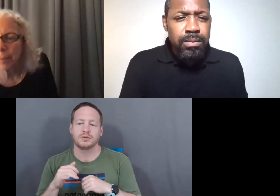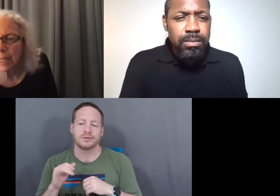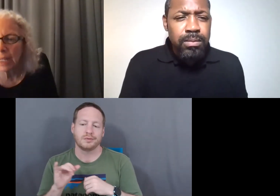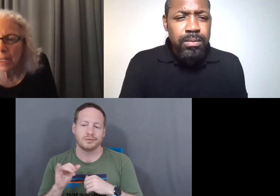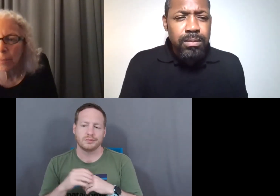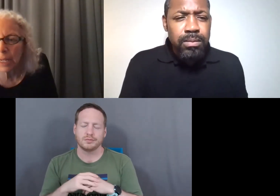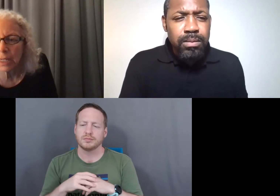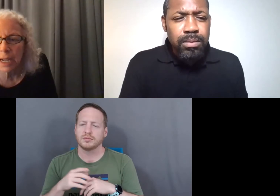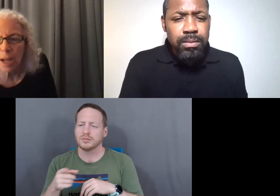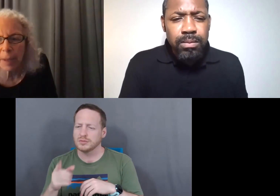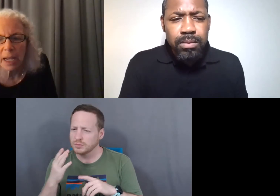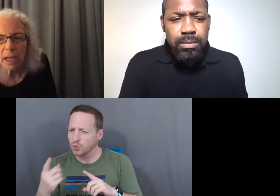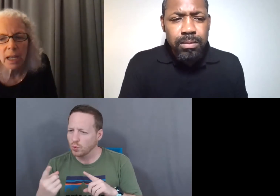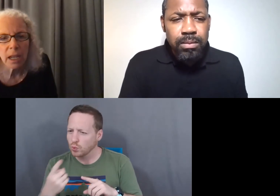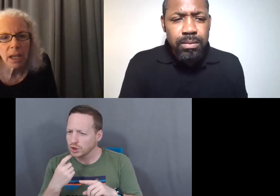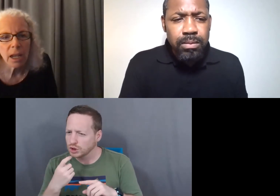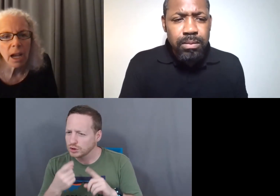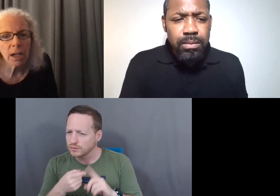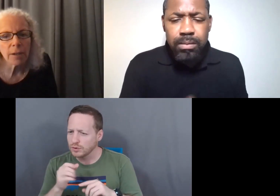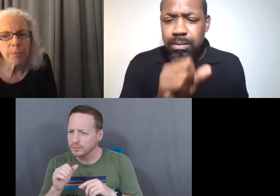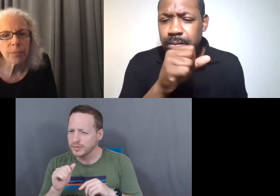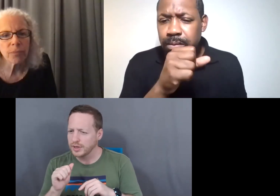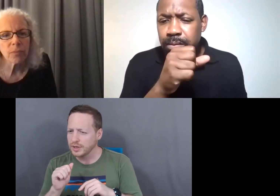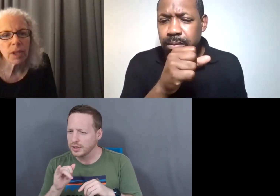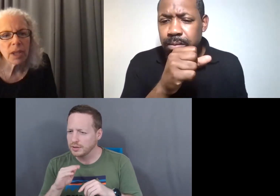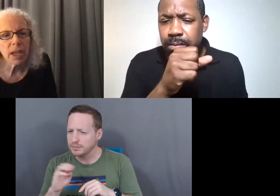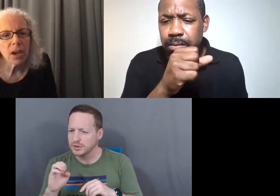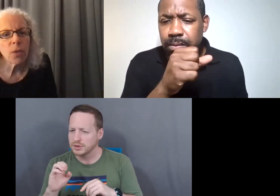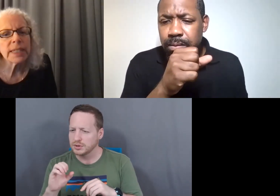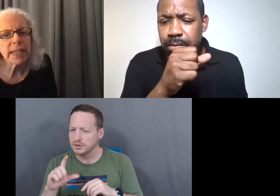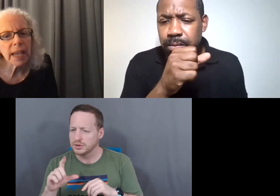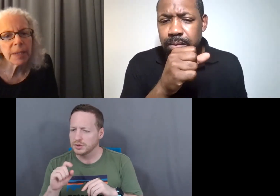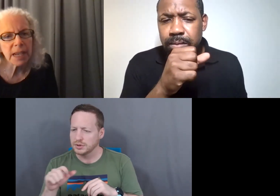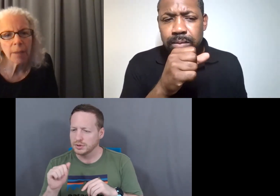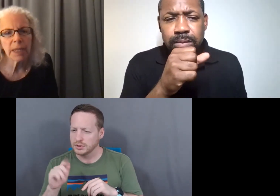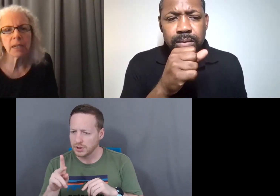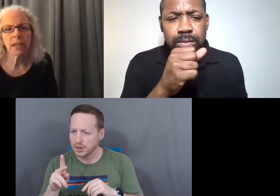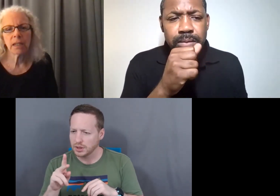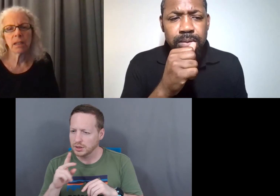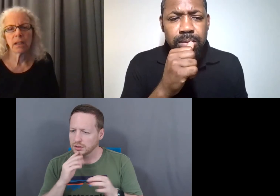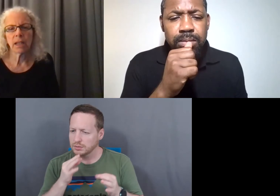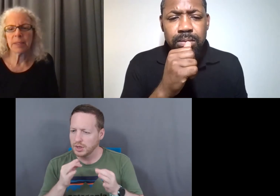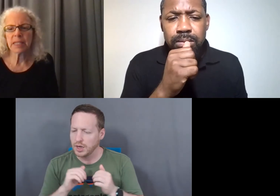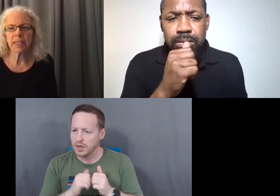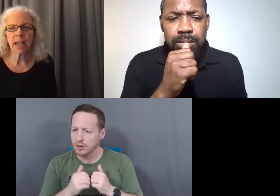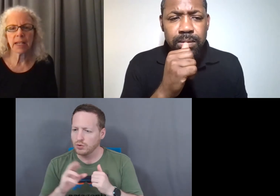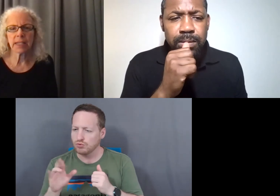be committed to coming. Oh, I see Amy's comment. Amy Slezak is saying, can